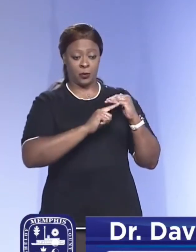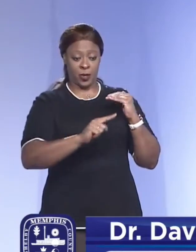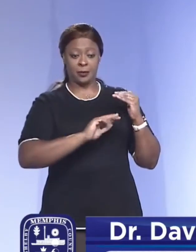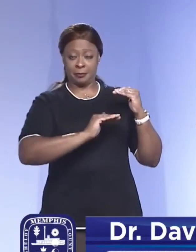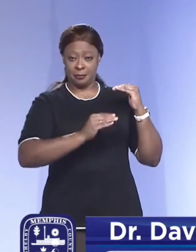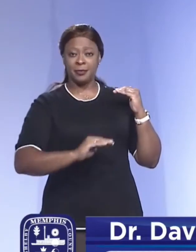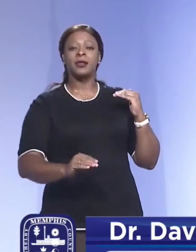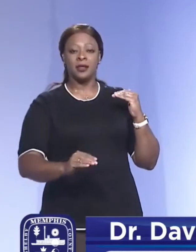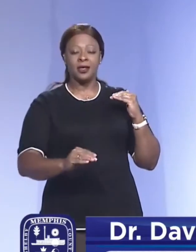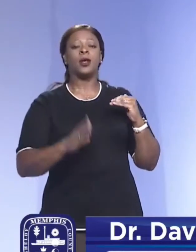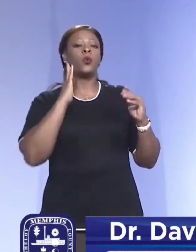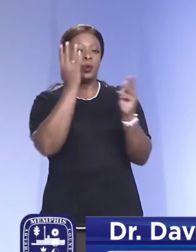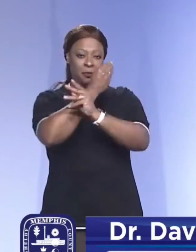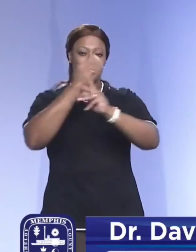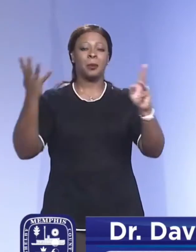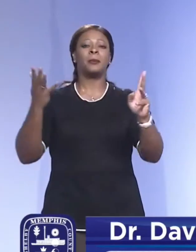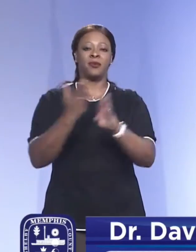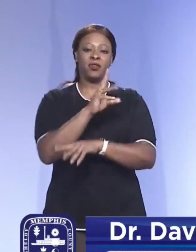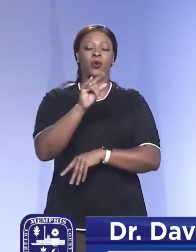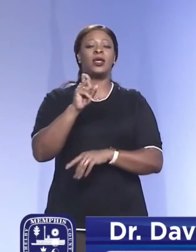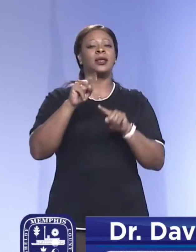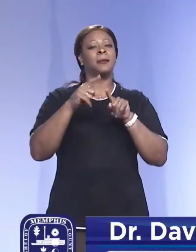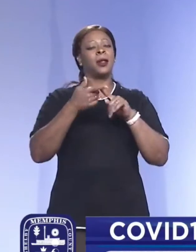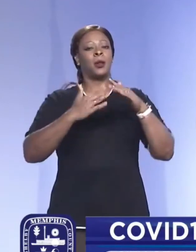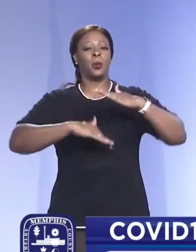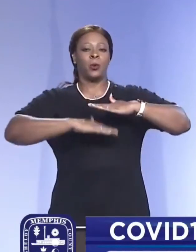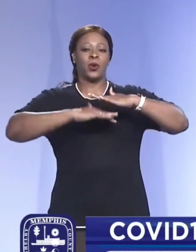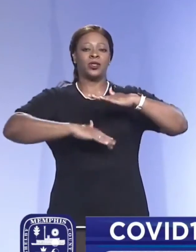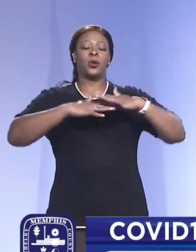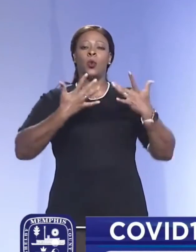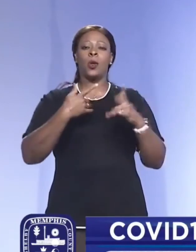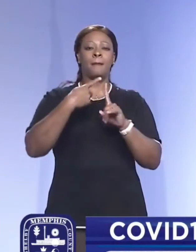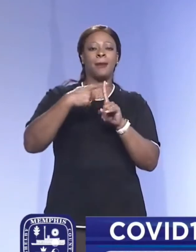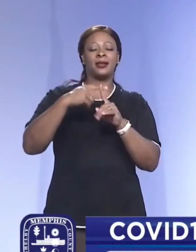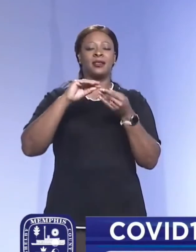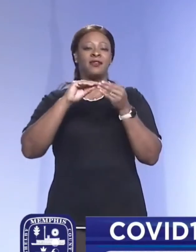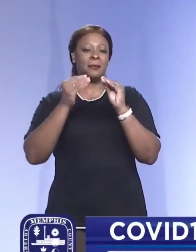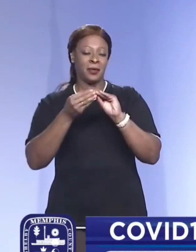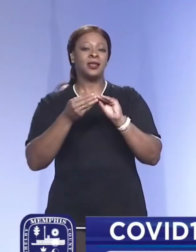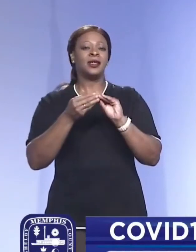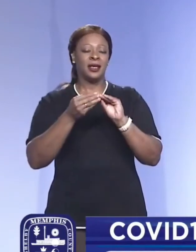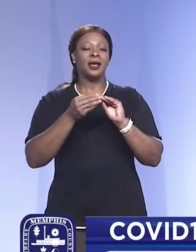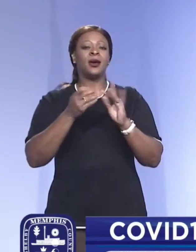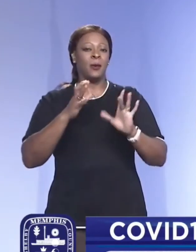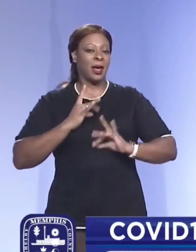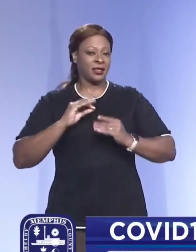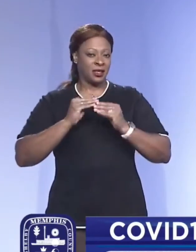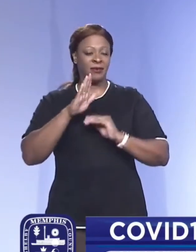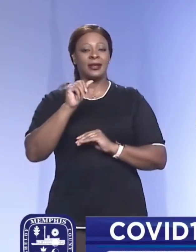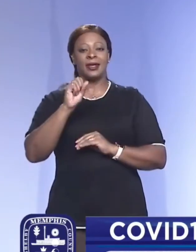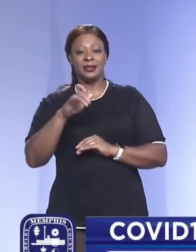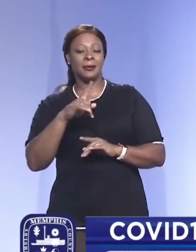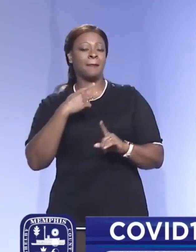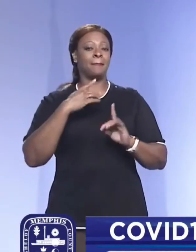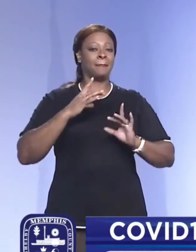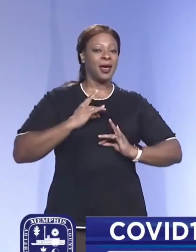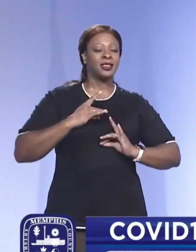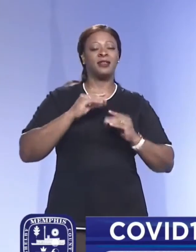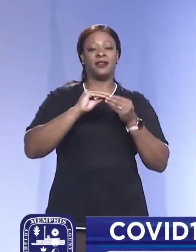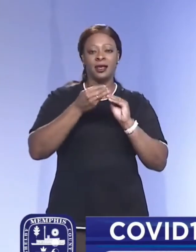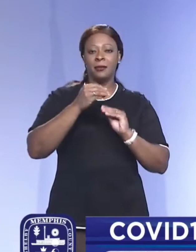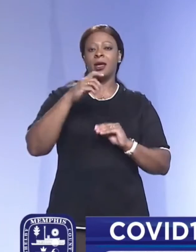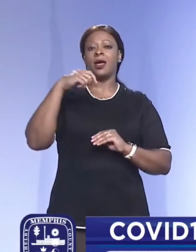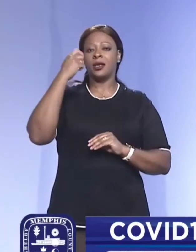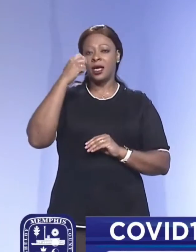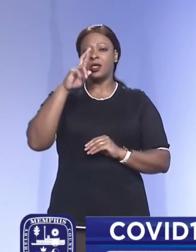what we believe thresholds might be in terms of overall positive number of cases, positivity test rate, as well as